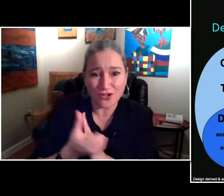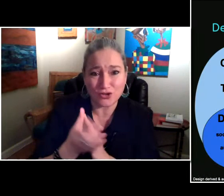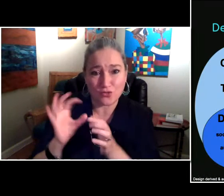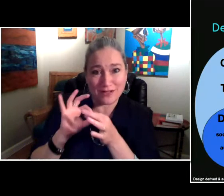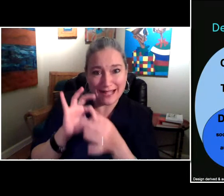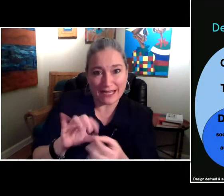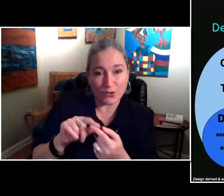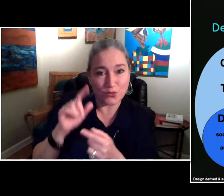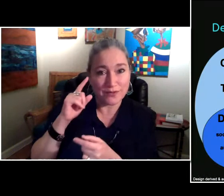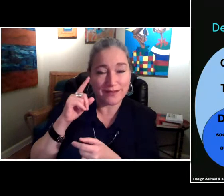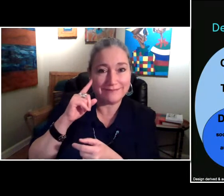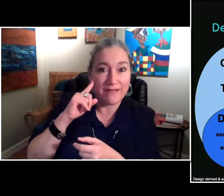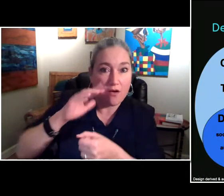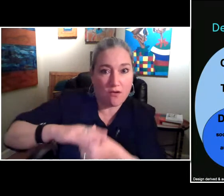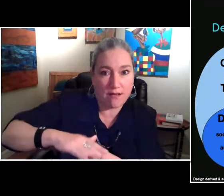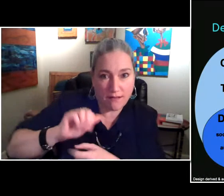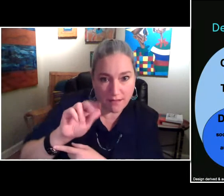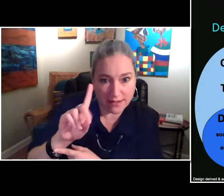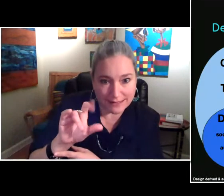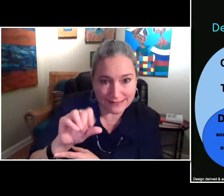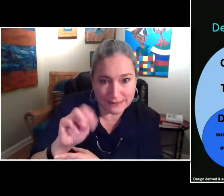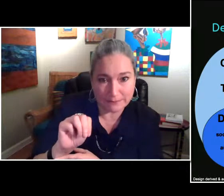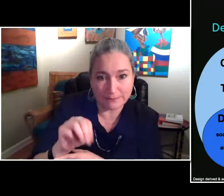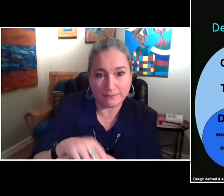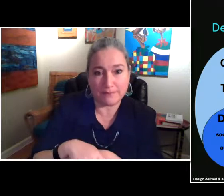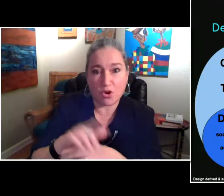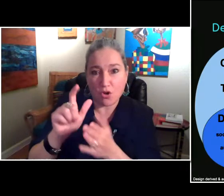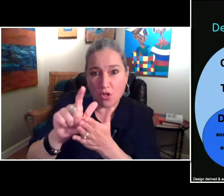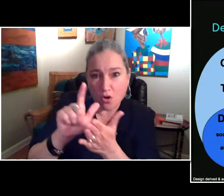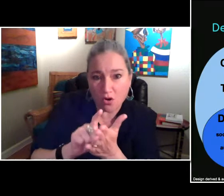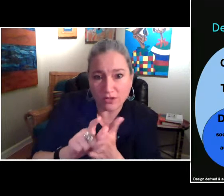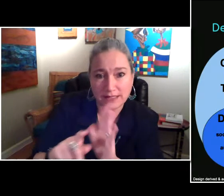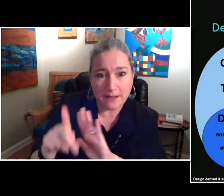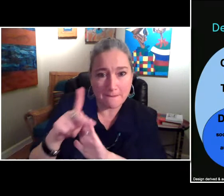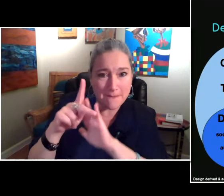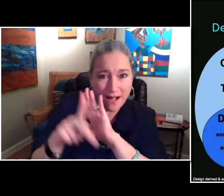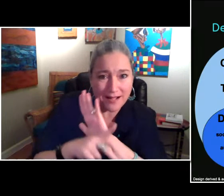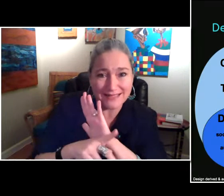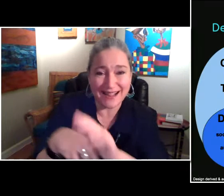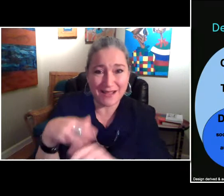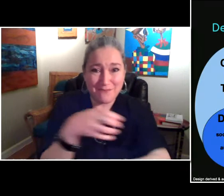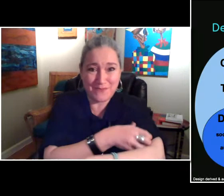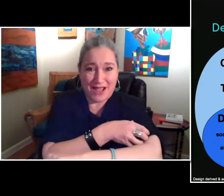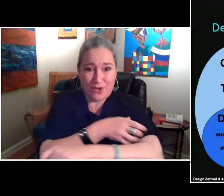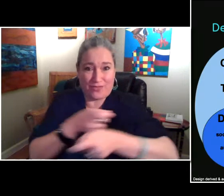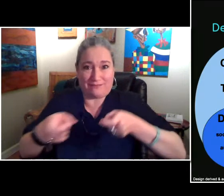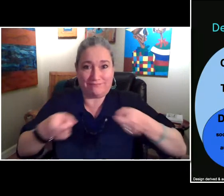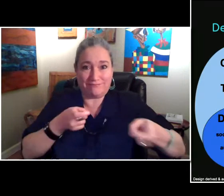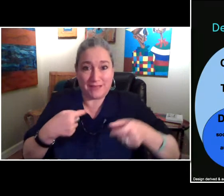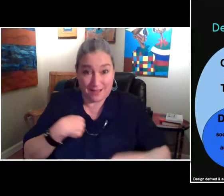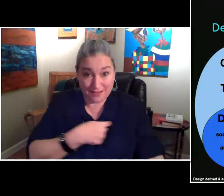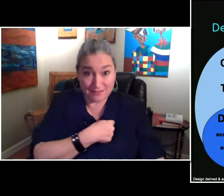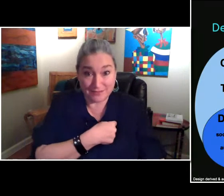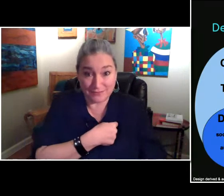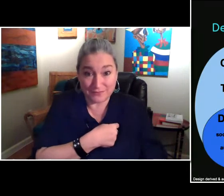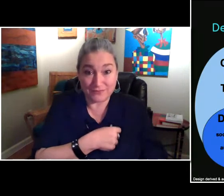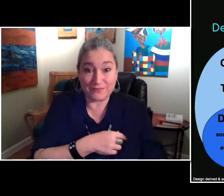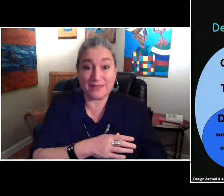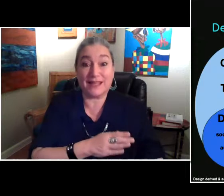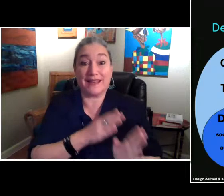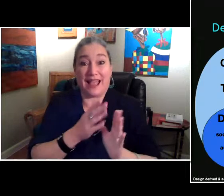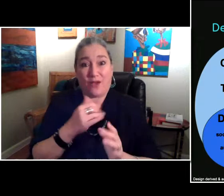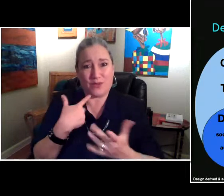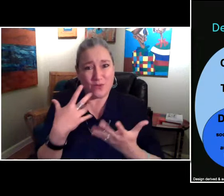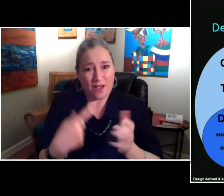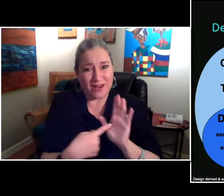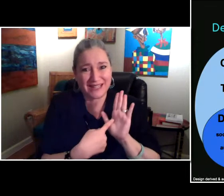And this framework is allowing us to analyze culture and an understanding of autism, laws,